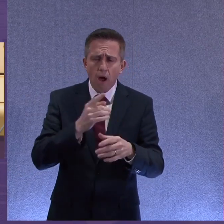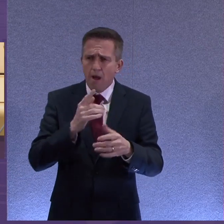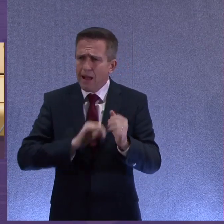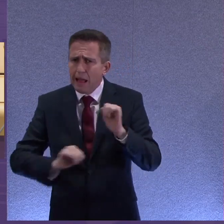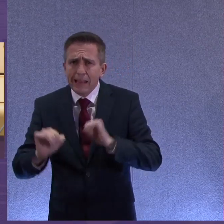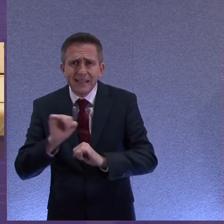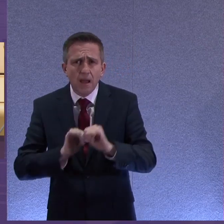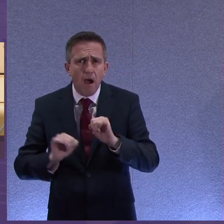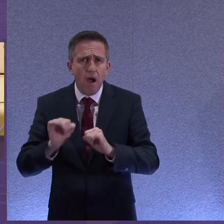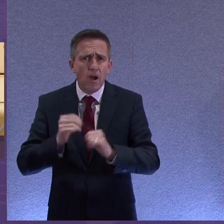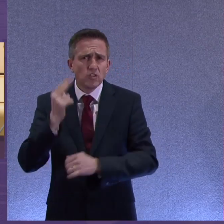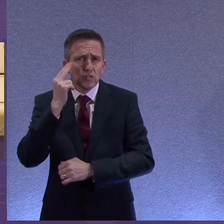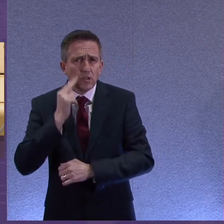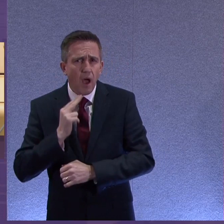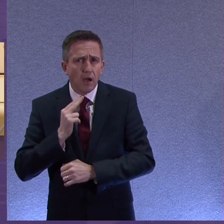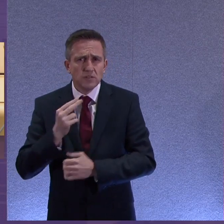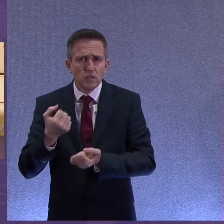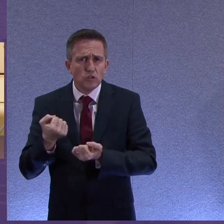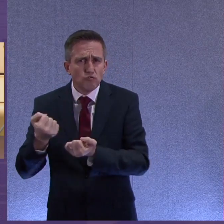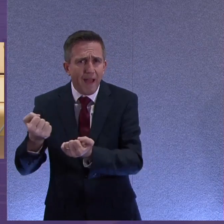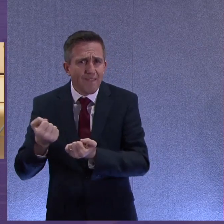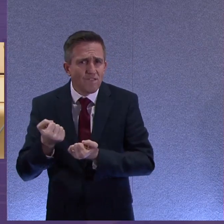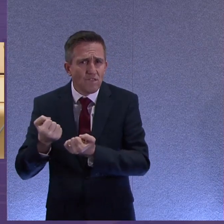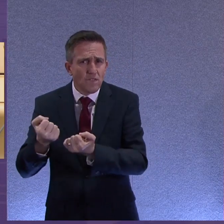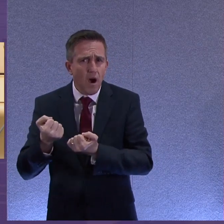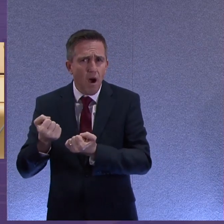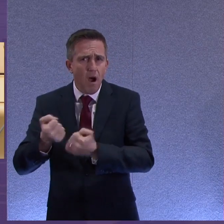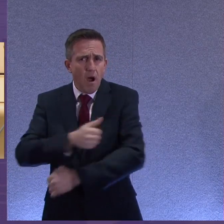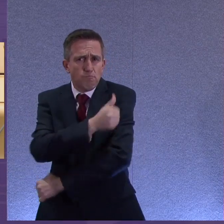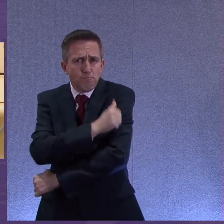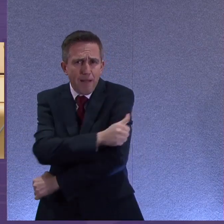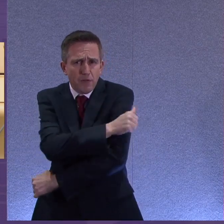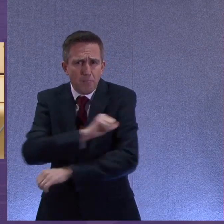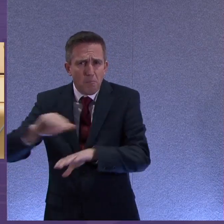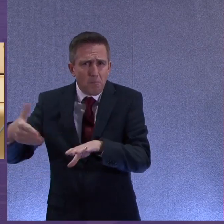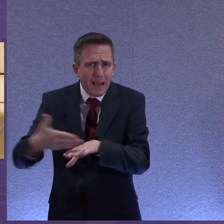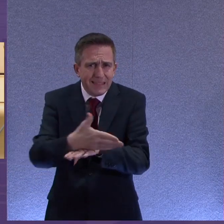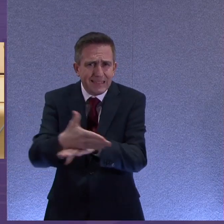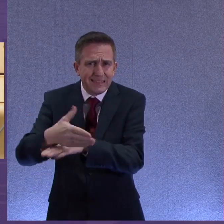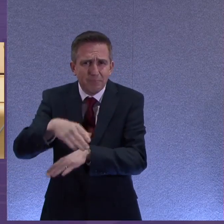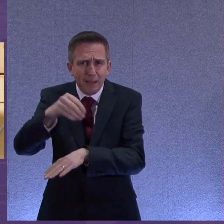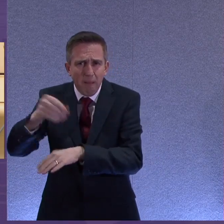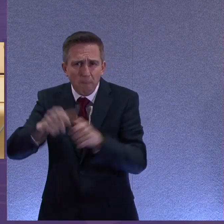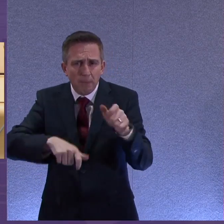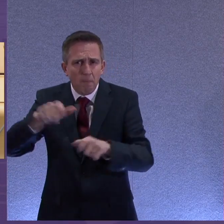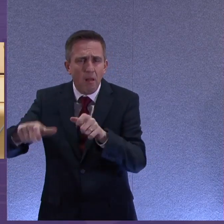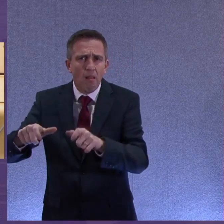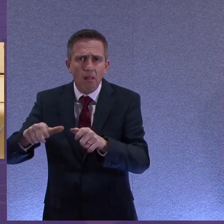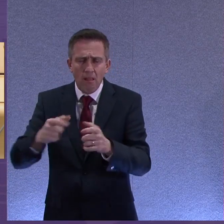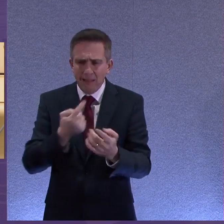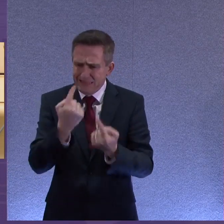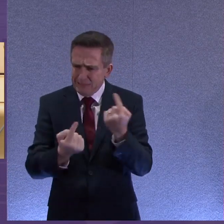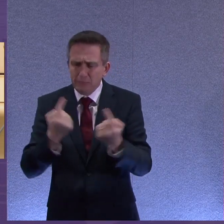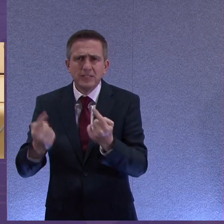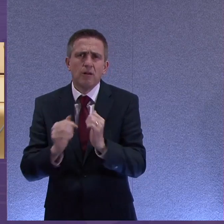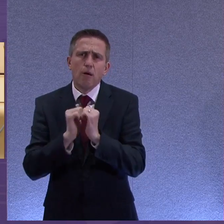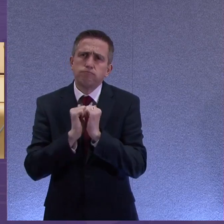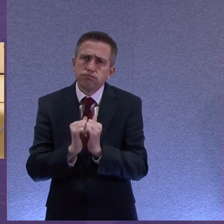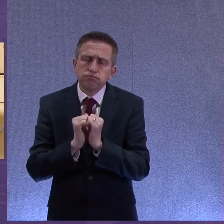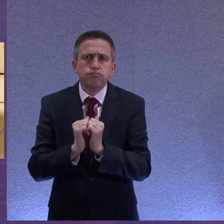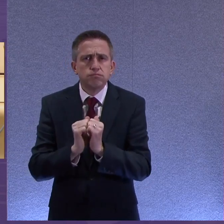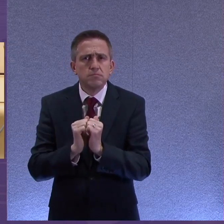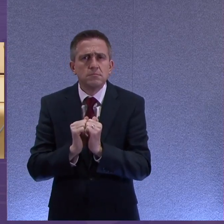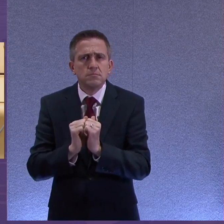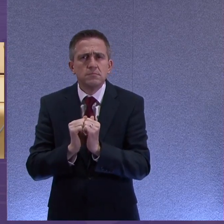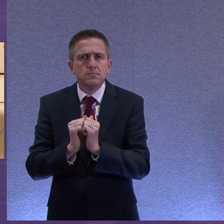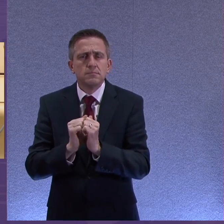to nurse, to driver, to maintenance worker, to paramedic, is vital. Every single one of them matters. We owe it to